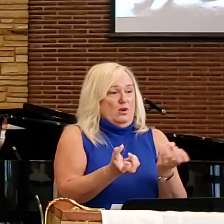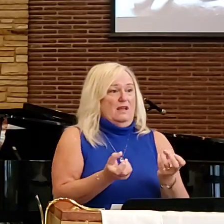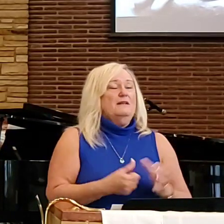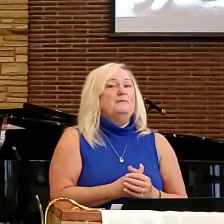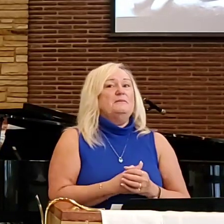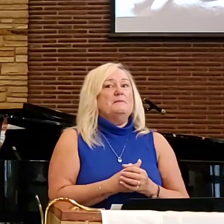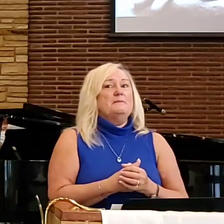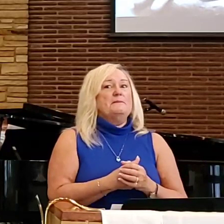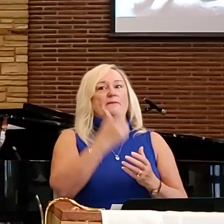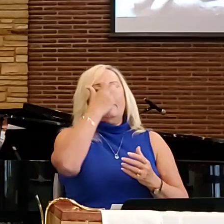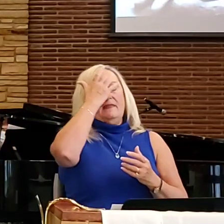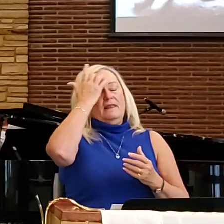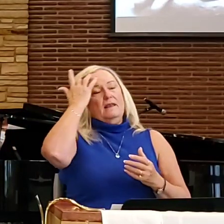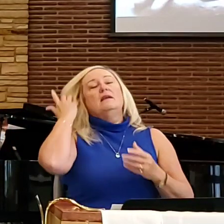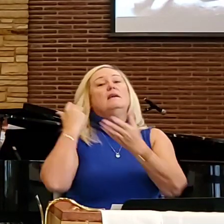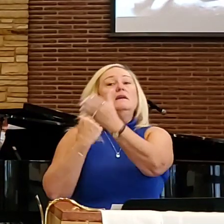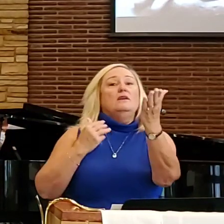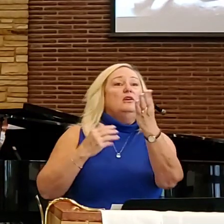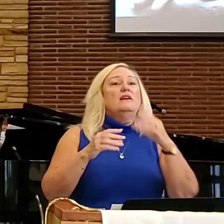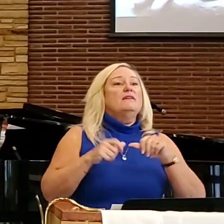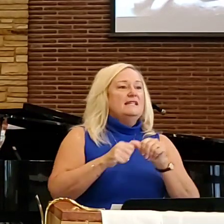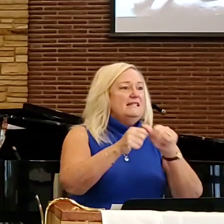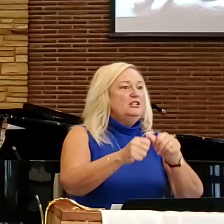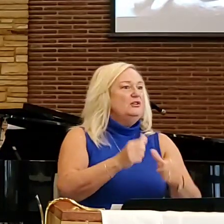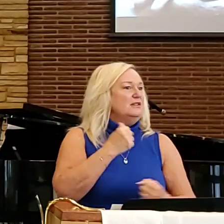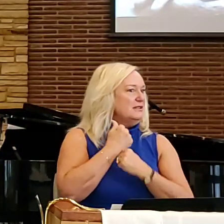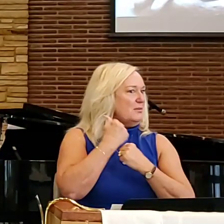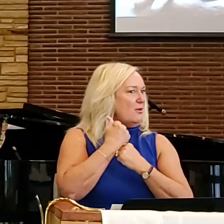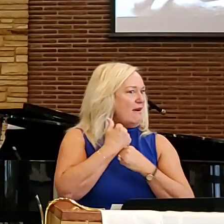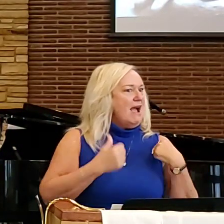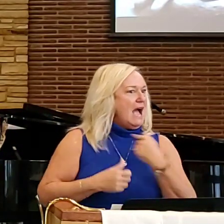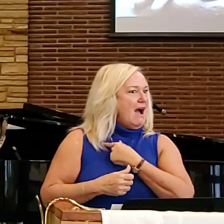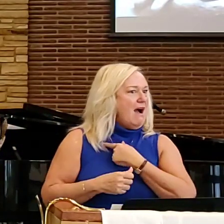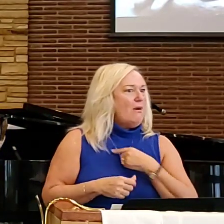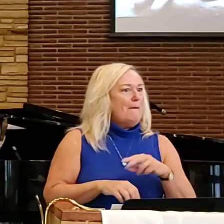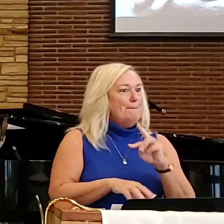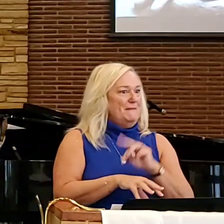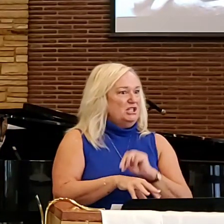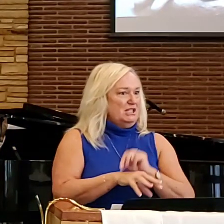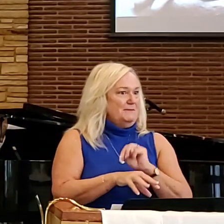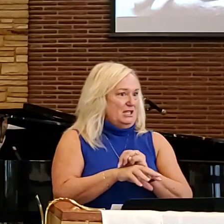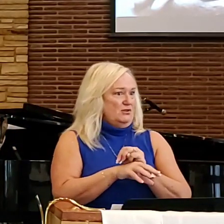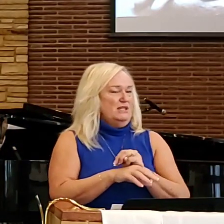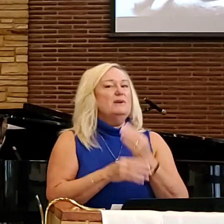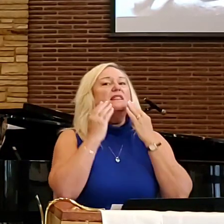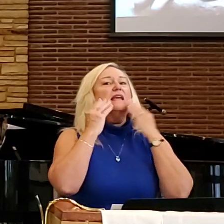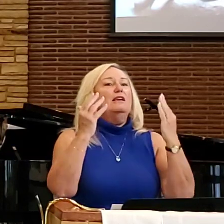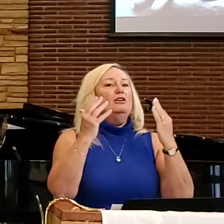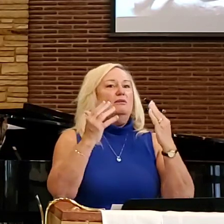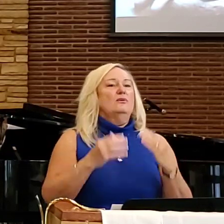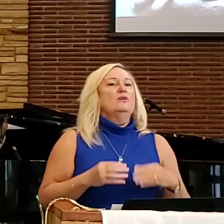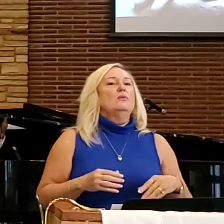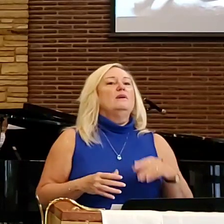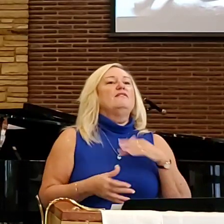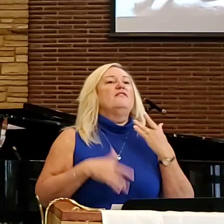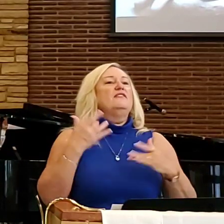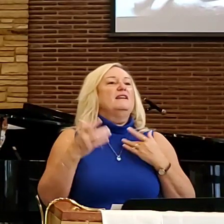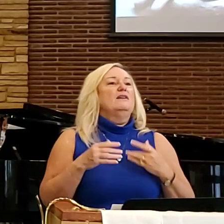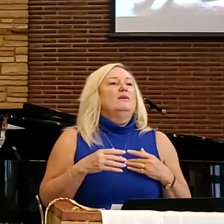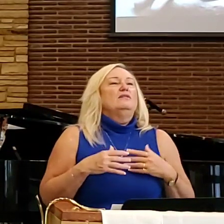give. Those of you who continue to support our regular mission and ministries, we thank you. We feel a